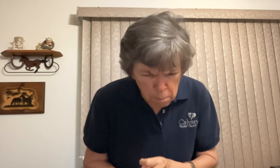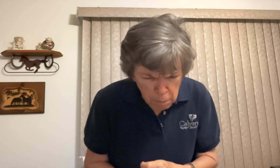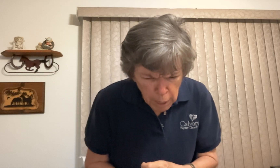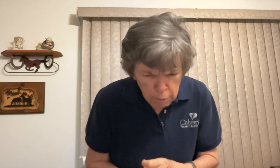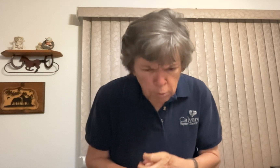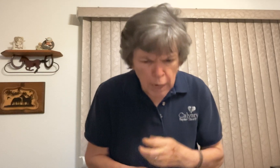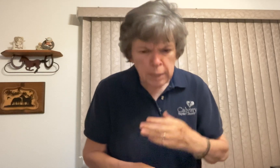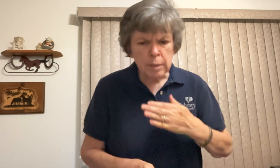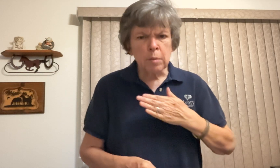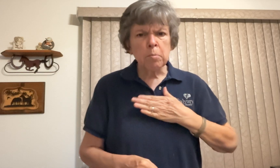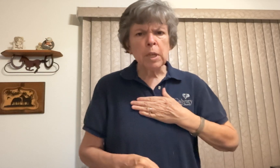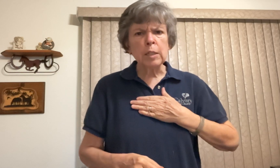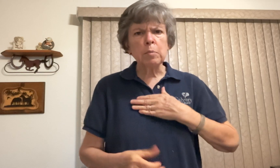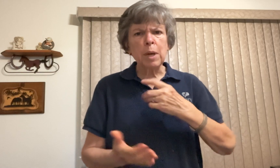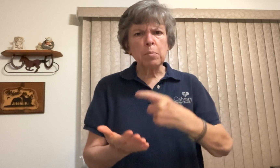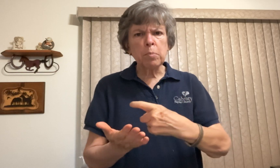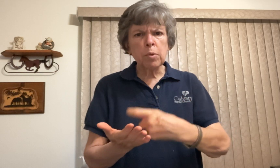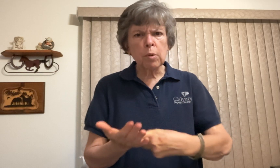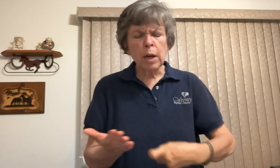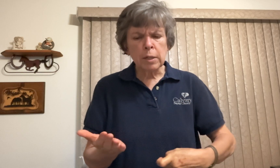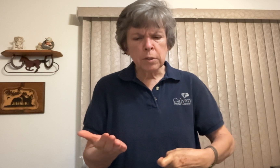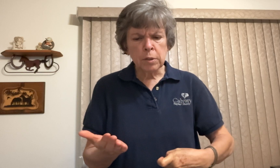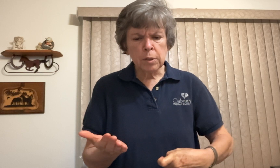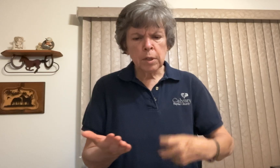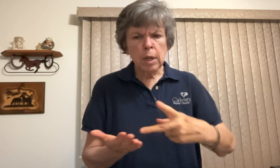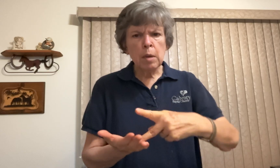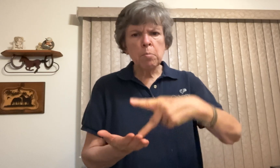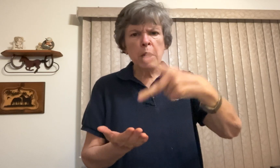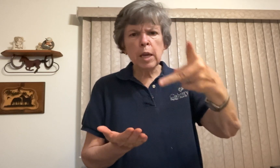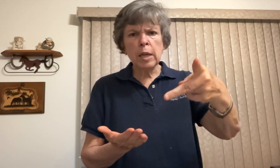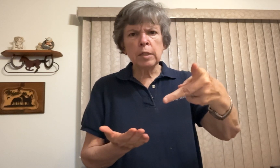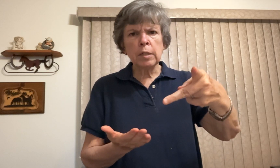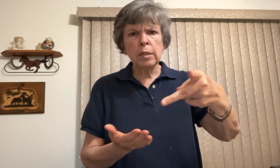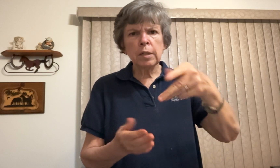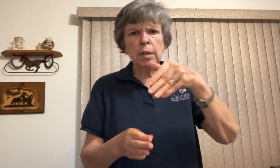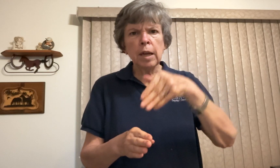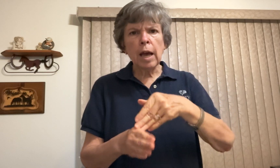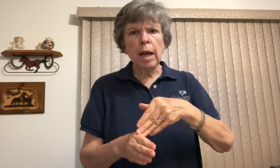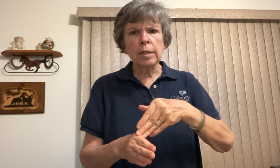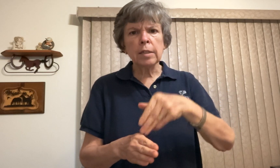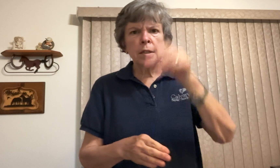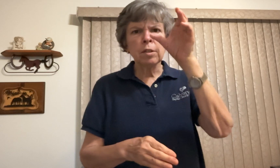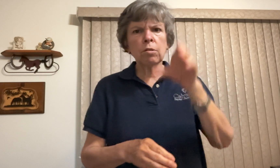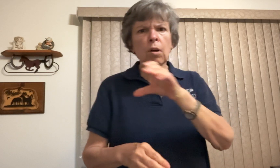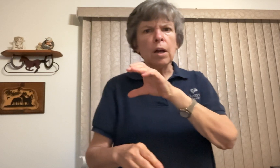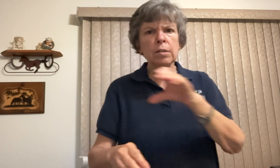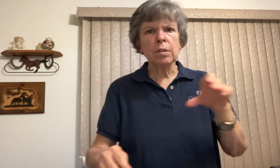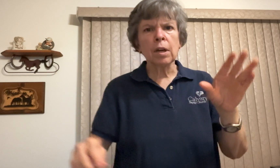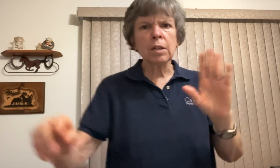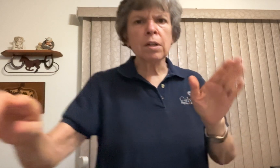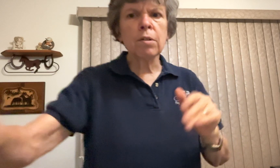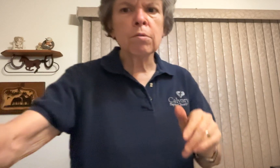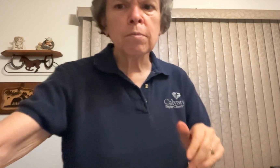My ransom, that's my price paid at the cross. Gotta go.